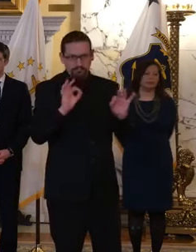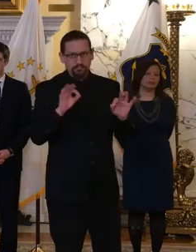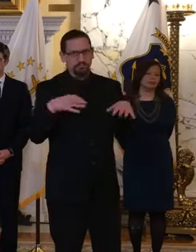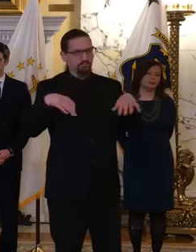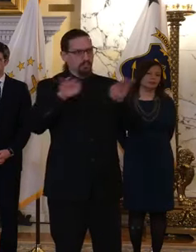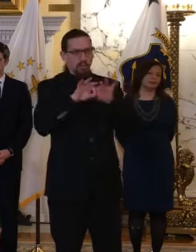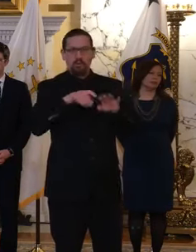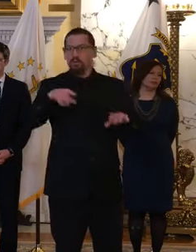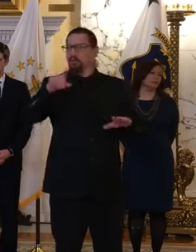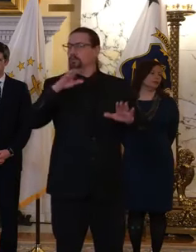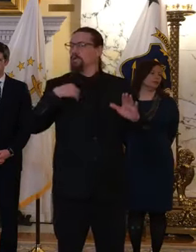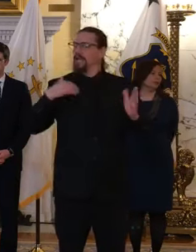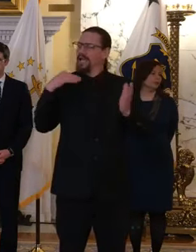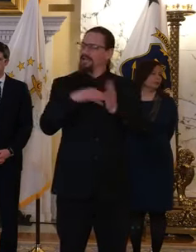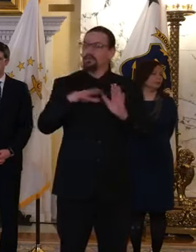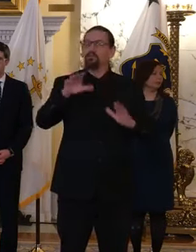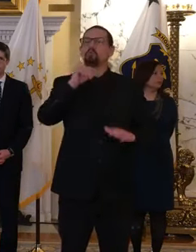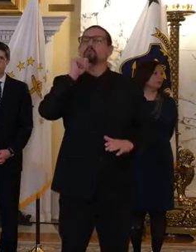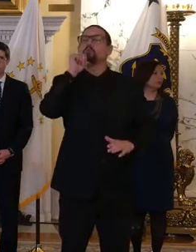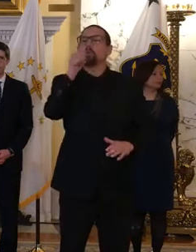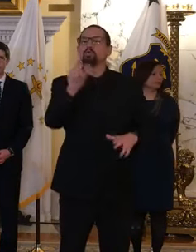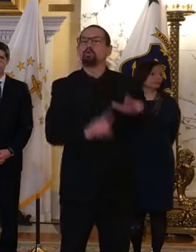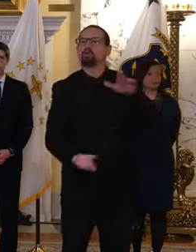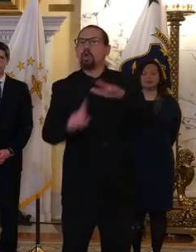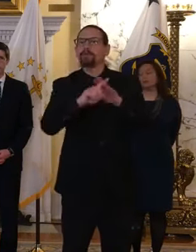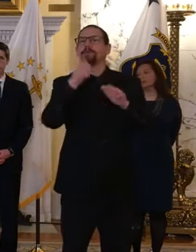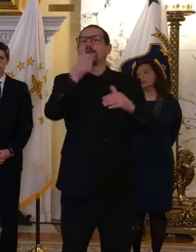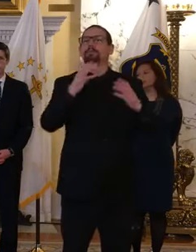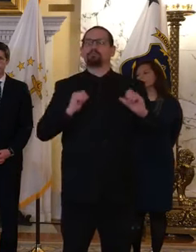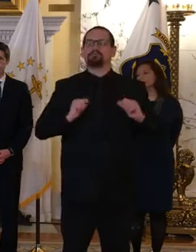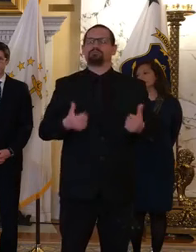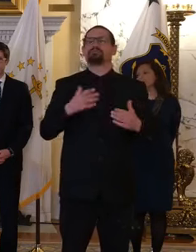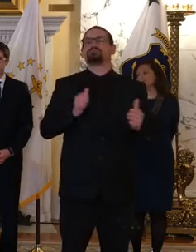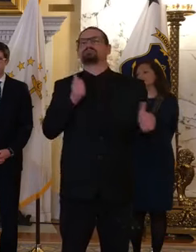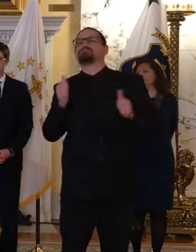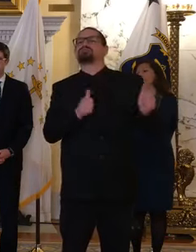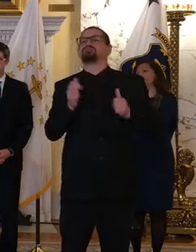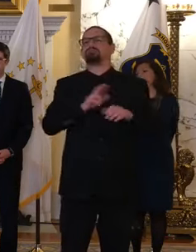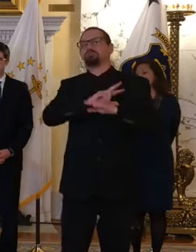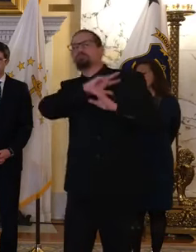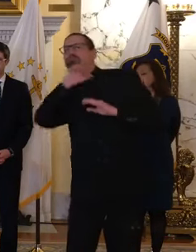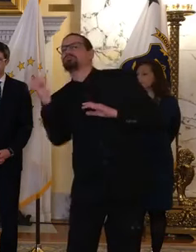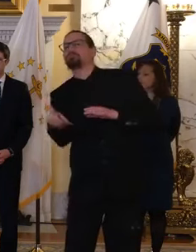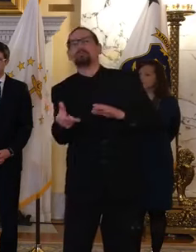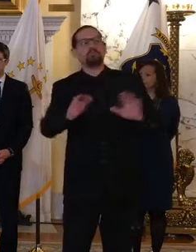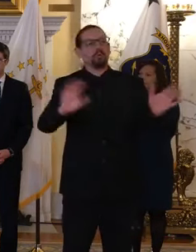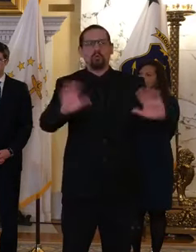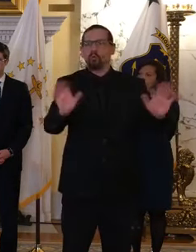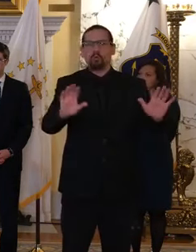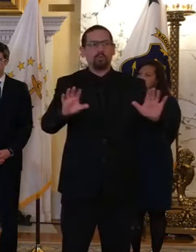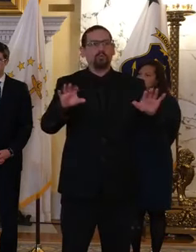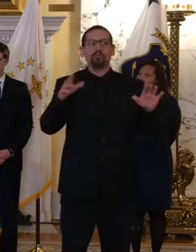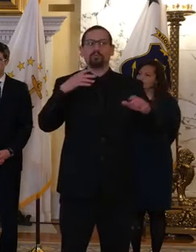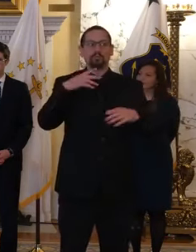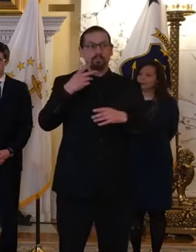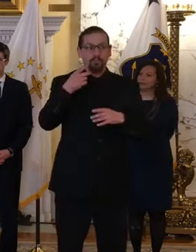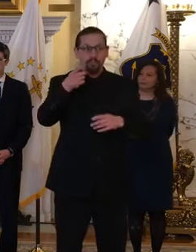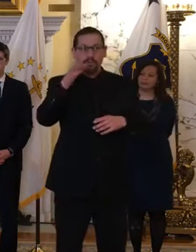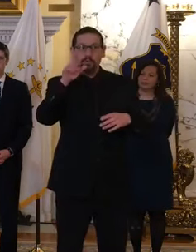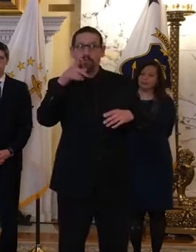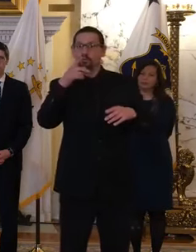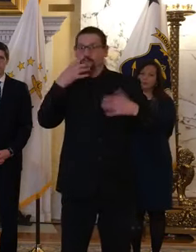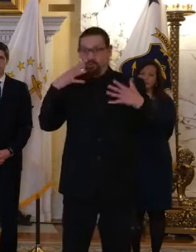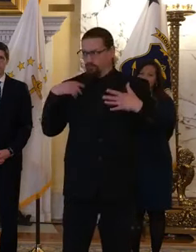know on the news there's been pictures of these new drive-through centers. That's great. Do not show up without an appointment to one